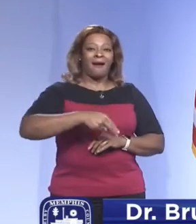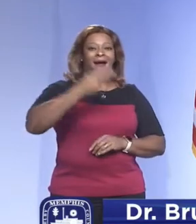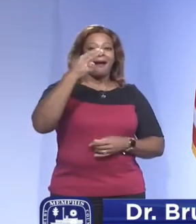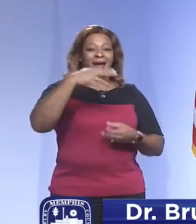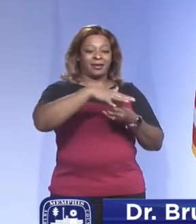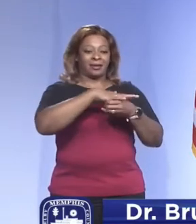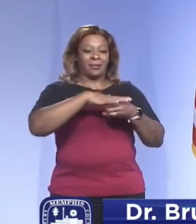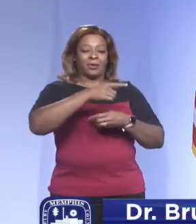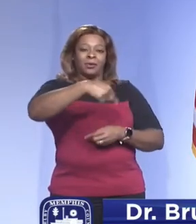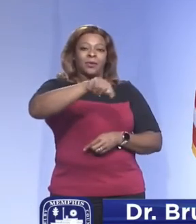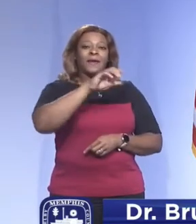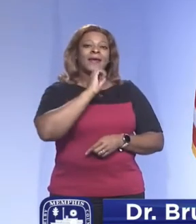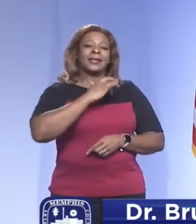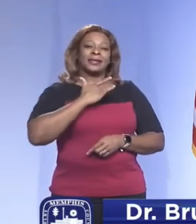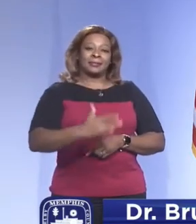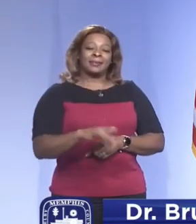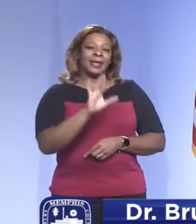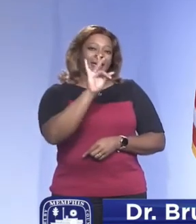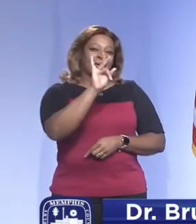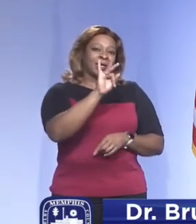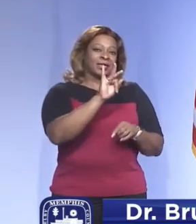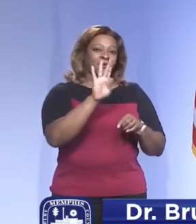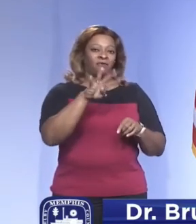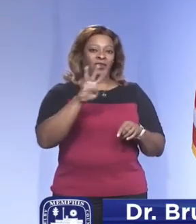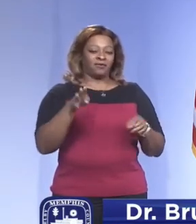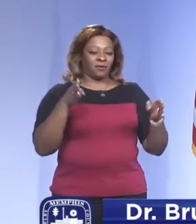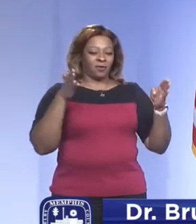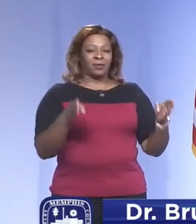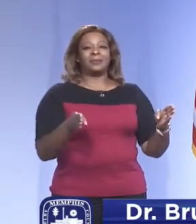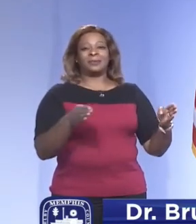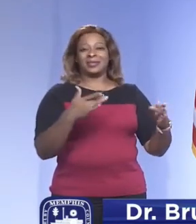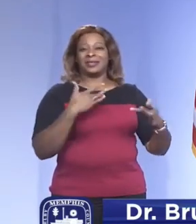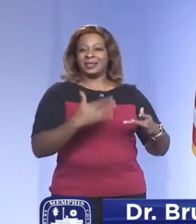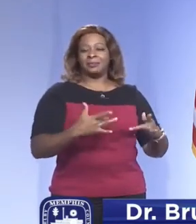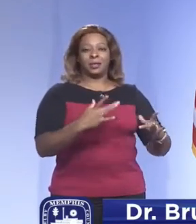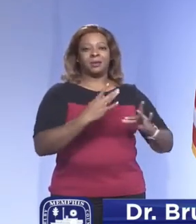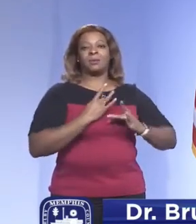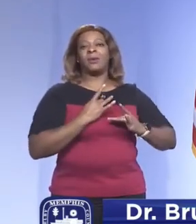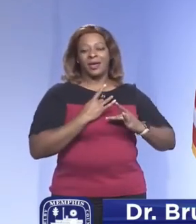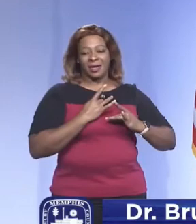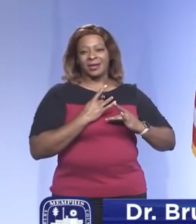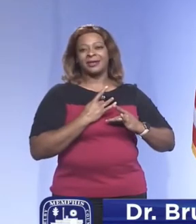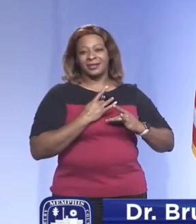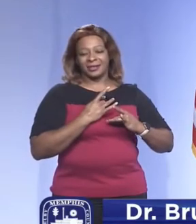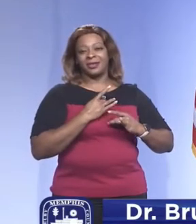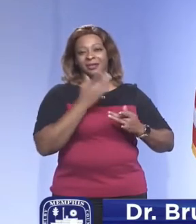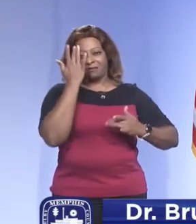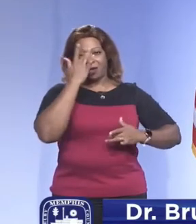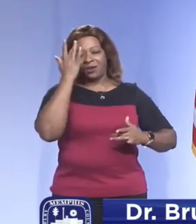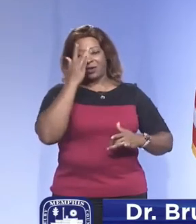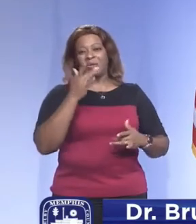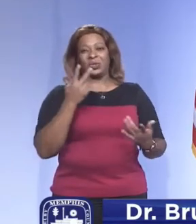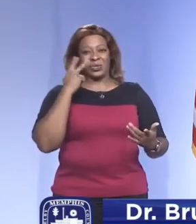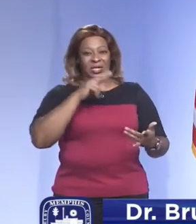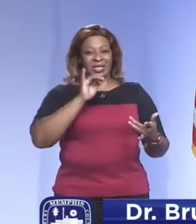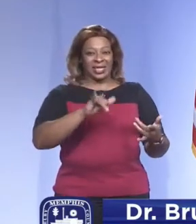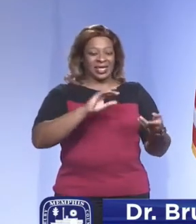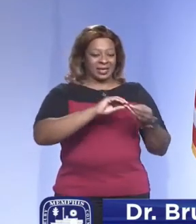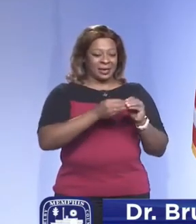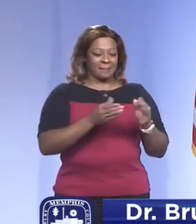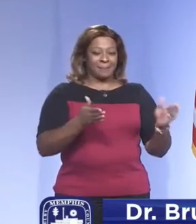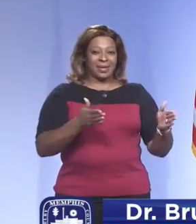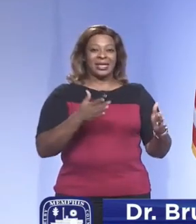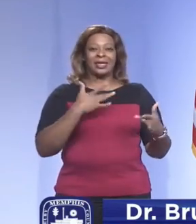among those aged 18 to 44. And so when you look at just the